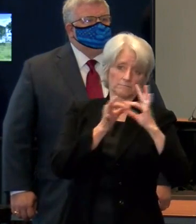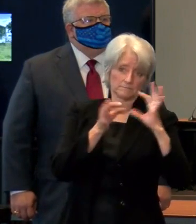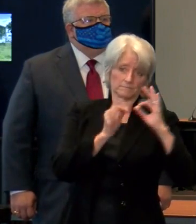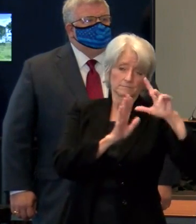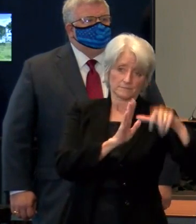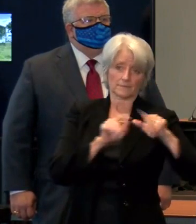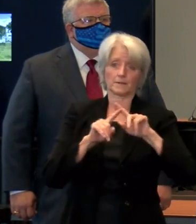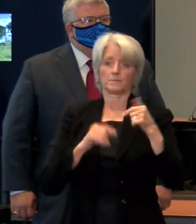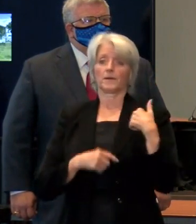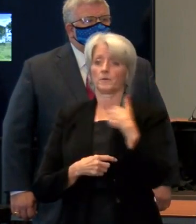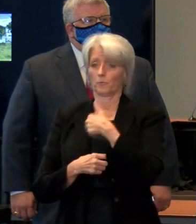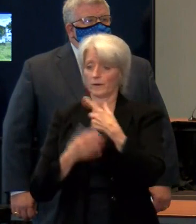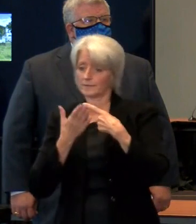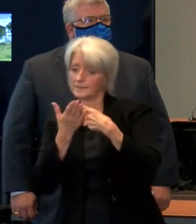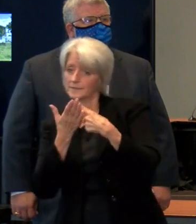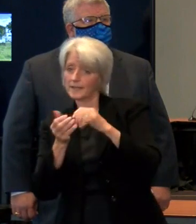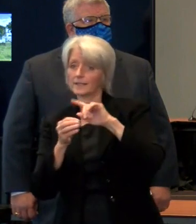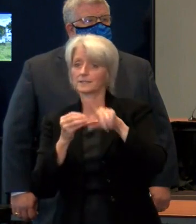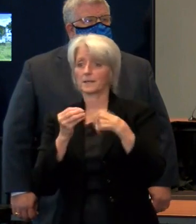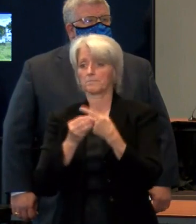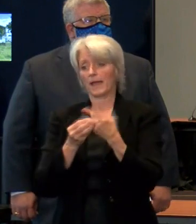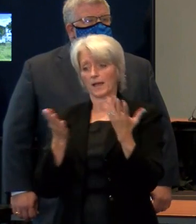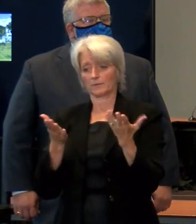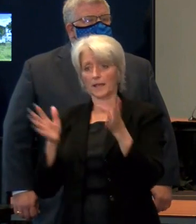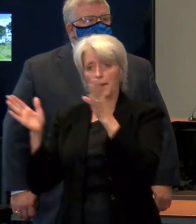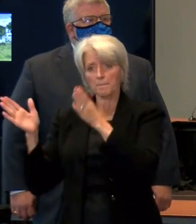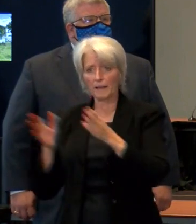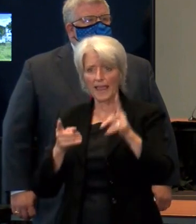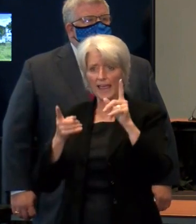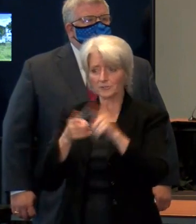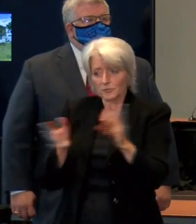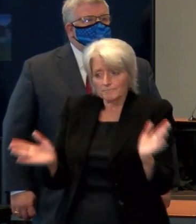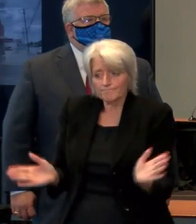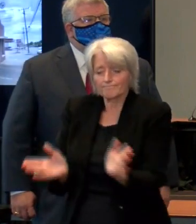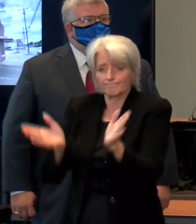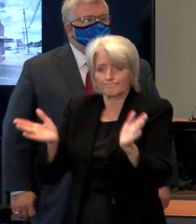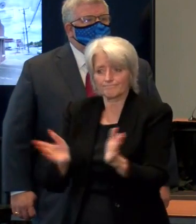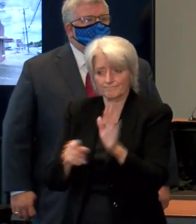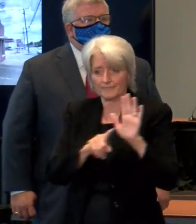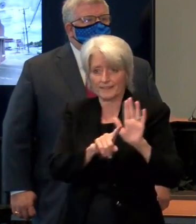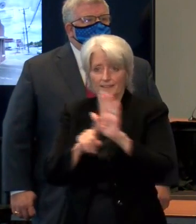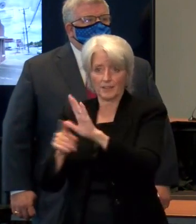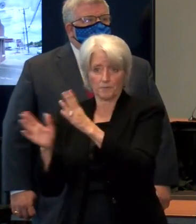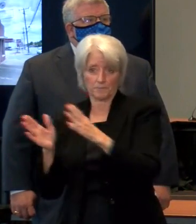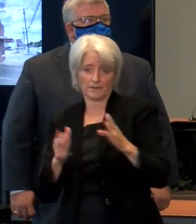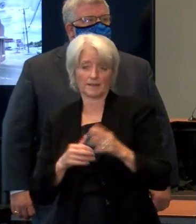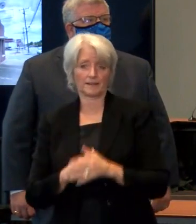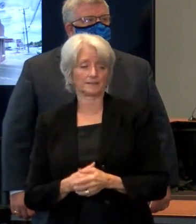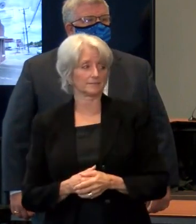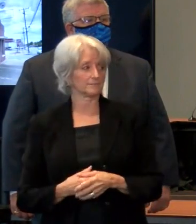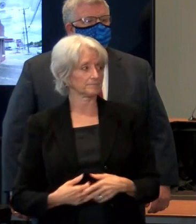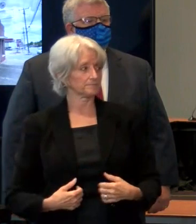we would talk to them about potential incentives to help them out in that rehabilitation. With that.